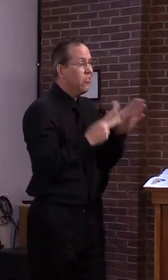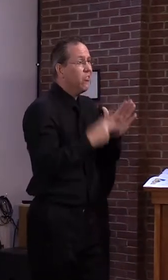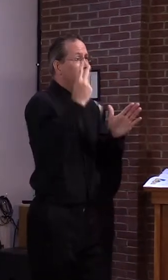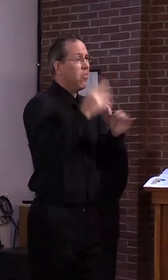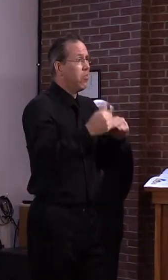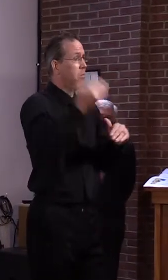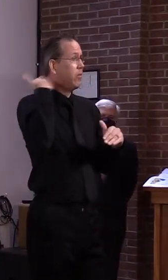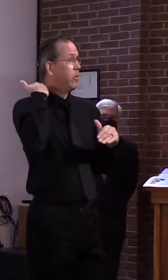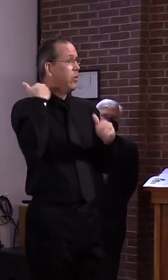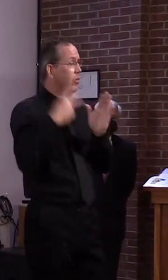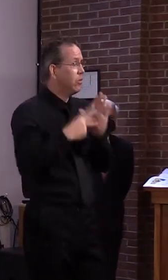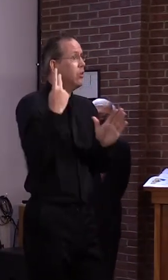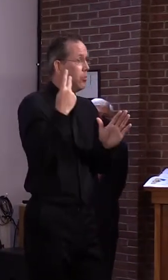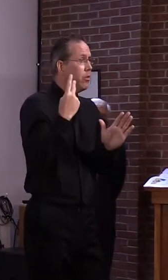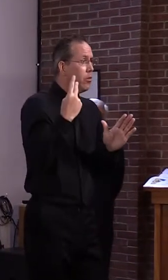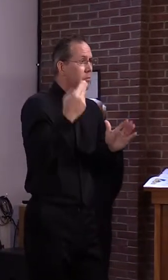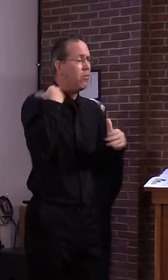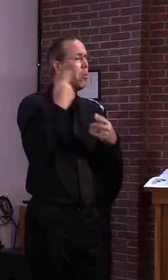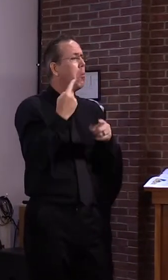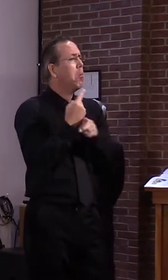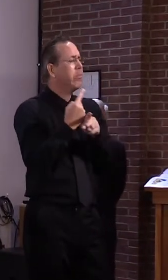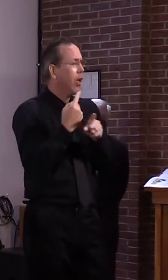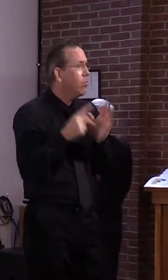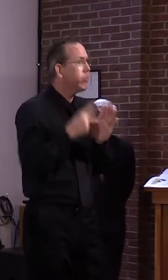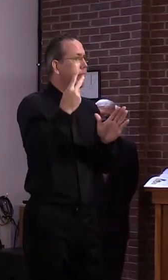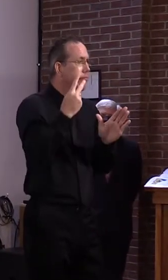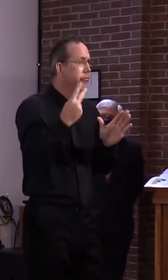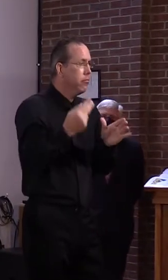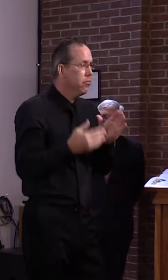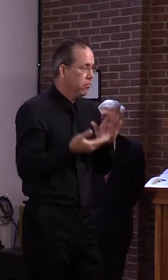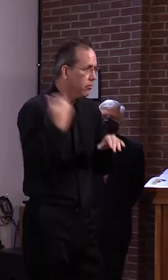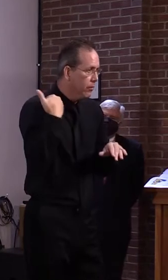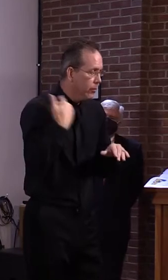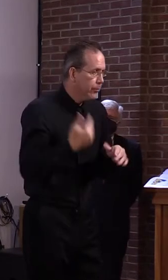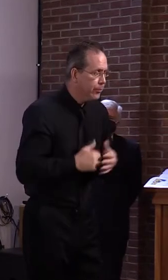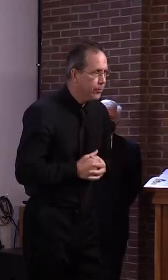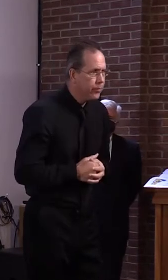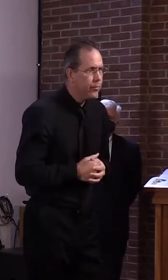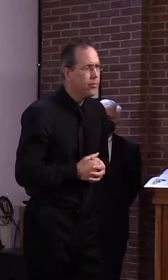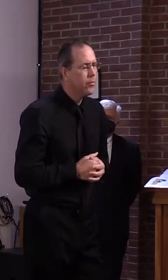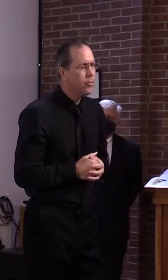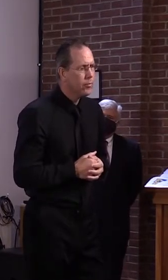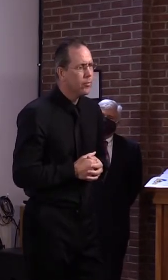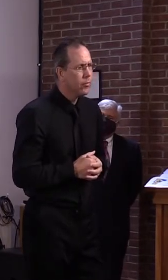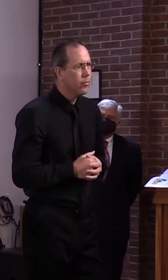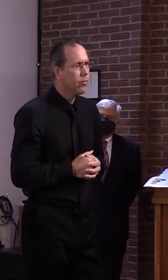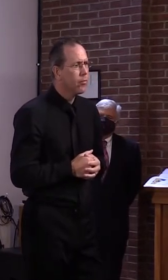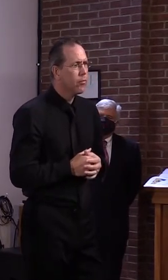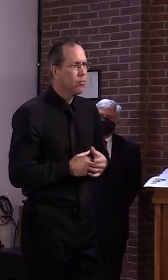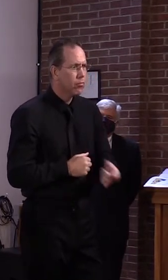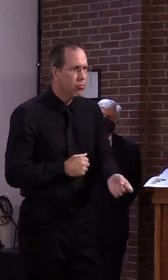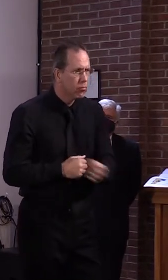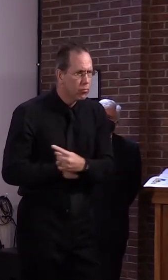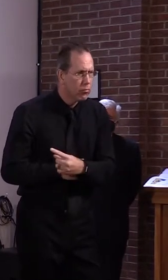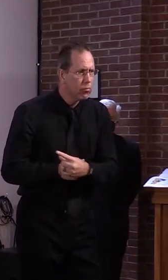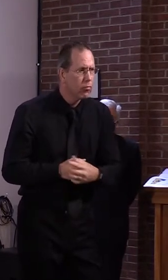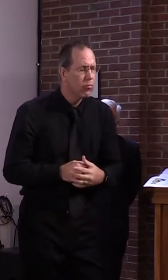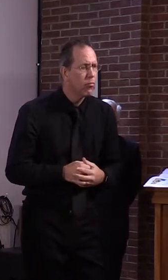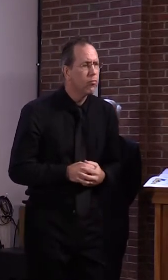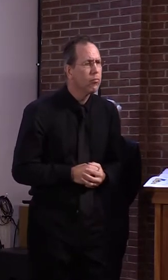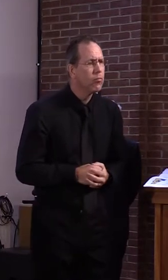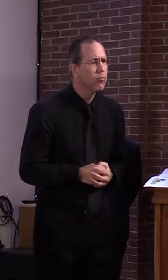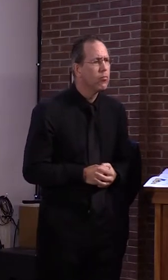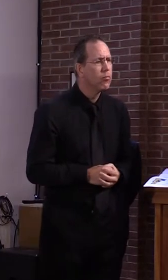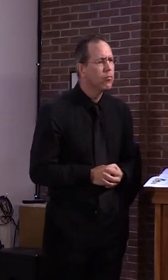Given that, if I understand what I heard in the House Education hearing this week,